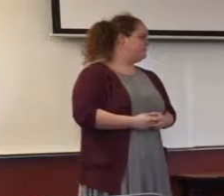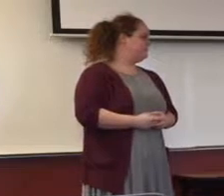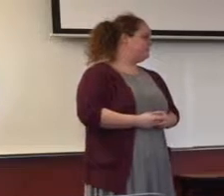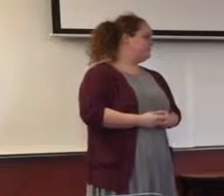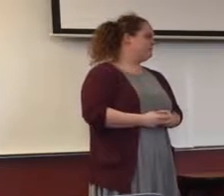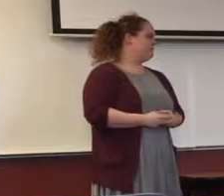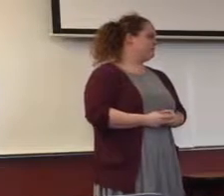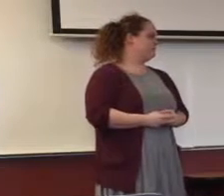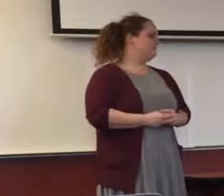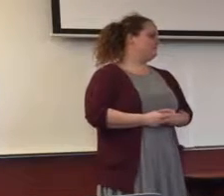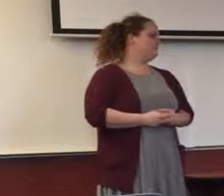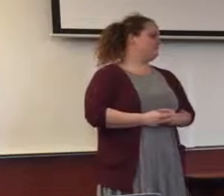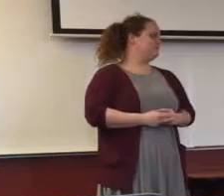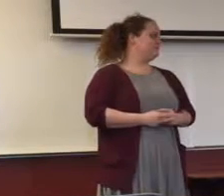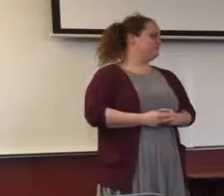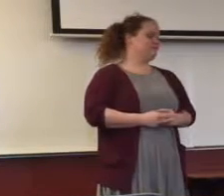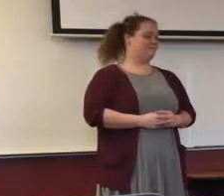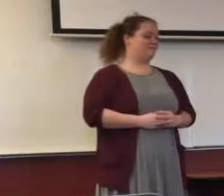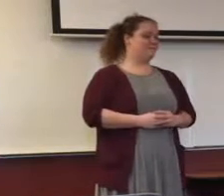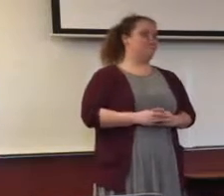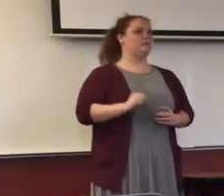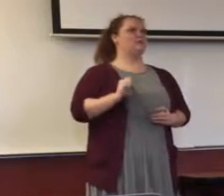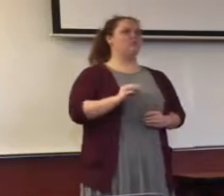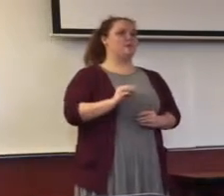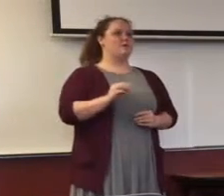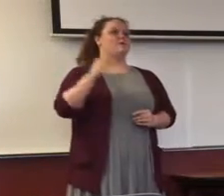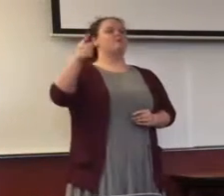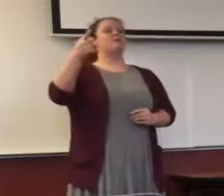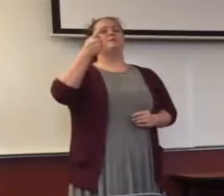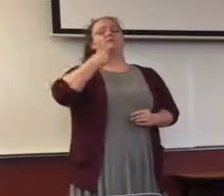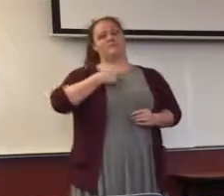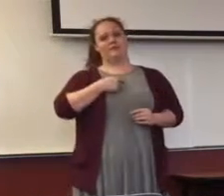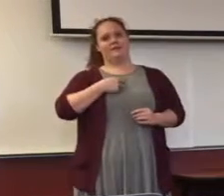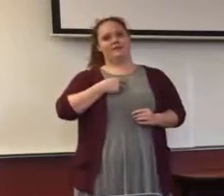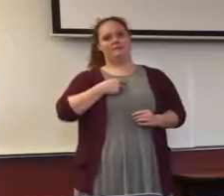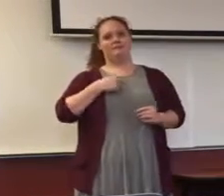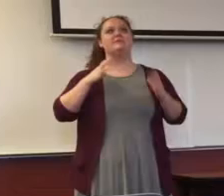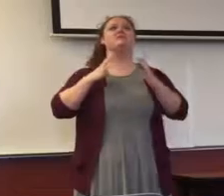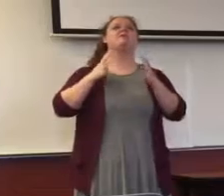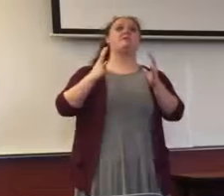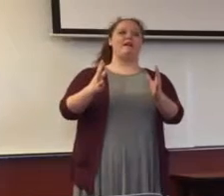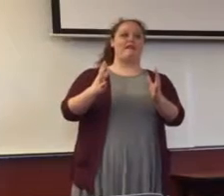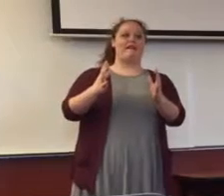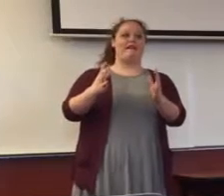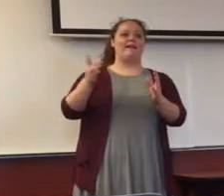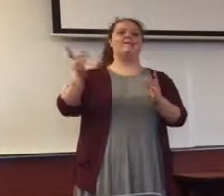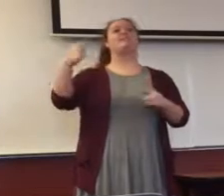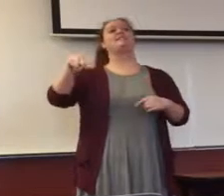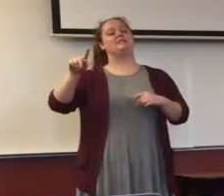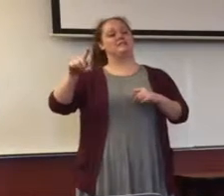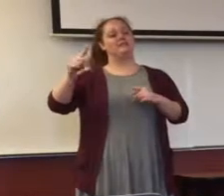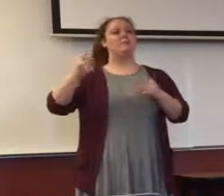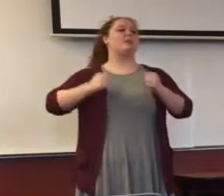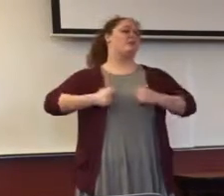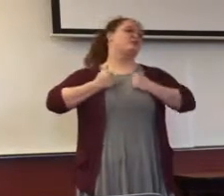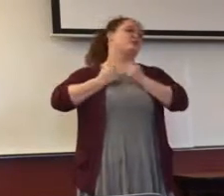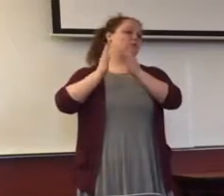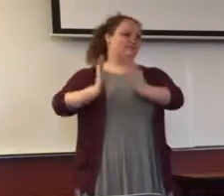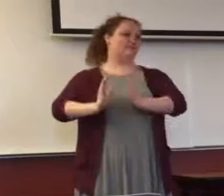Yeah. So she always reassures me that it's not me, it's them. Sometimes it's just like they just